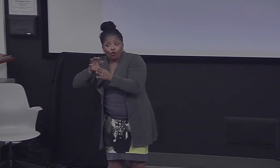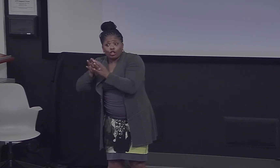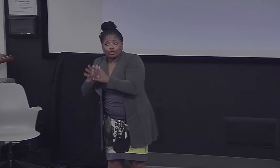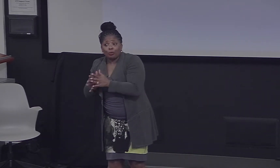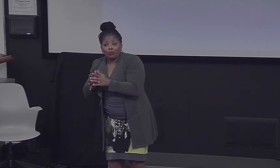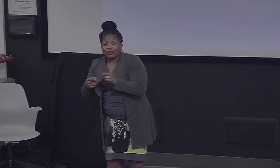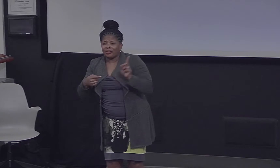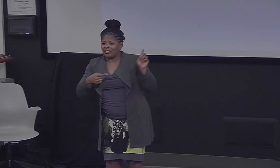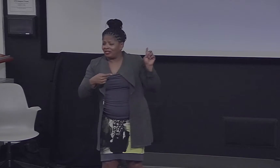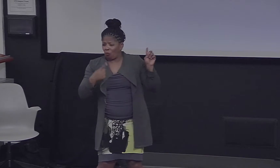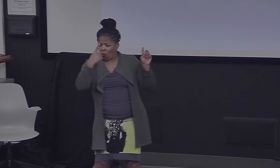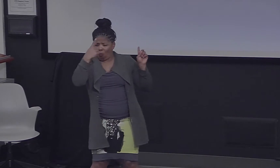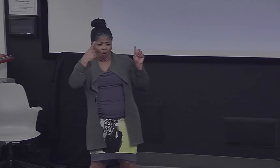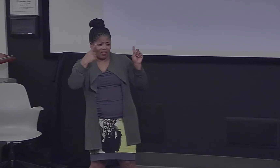multitask.